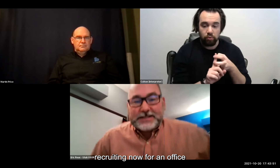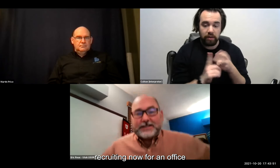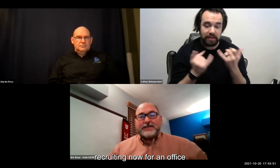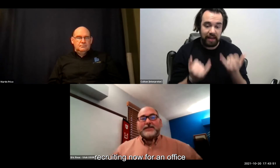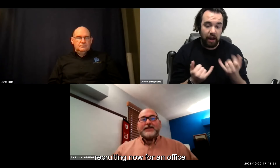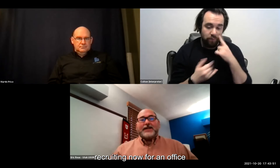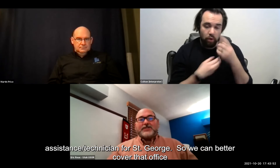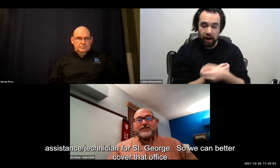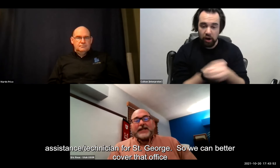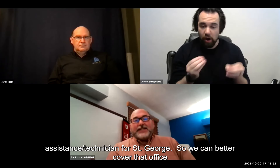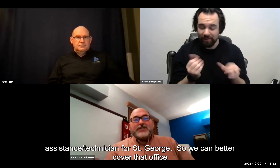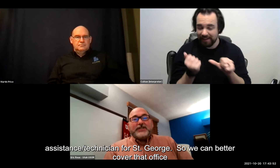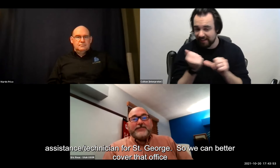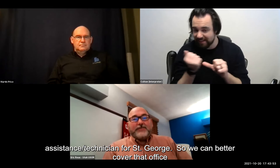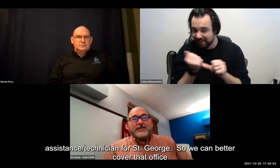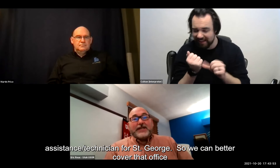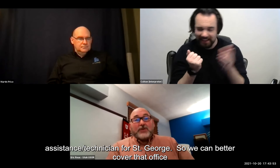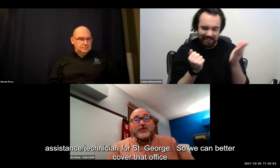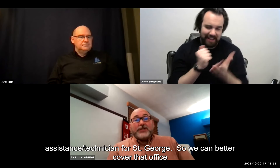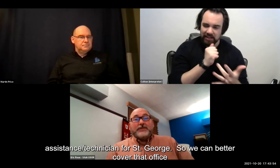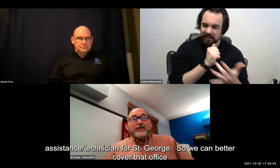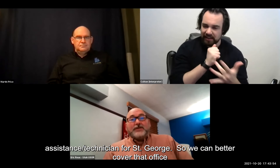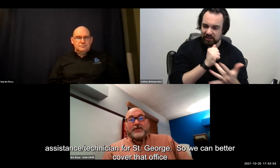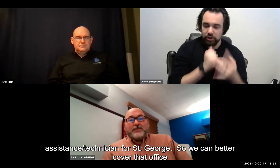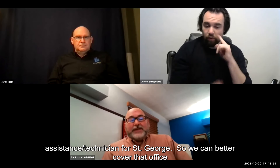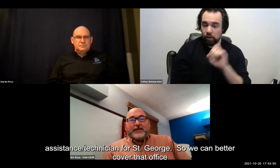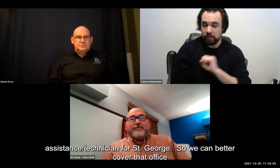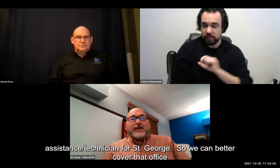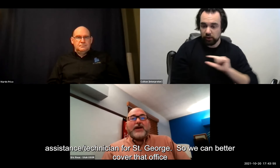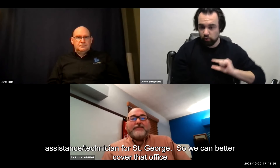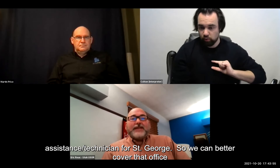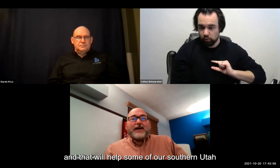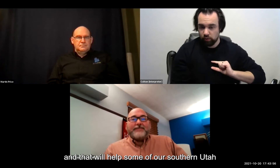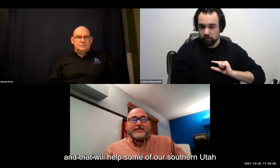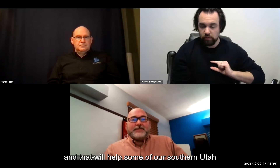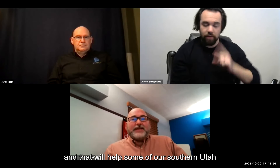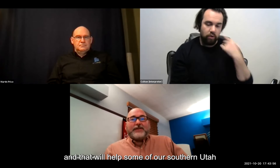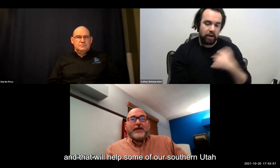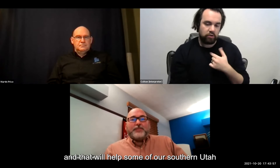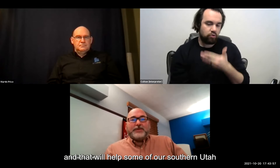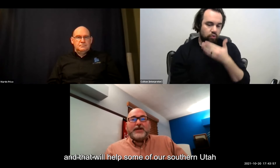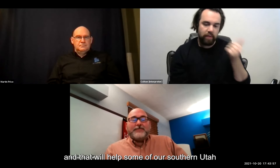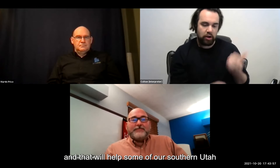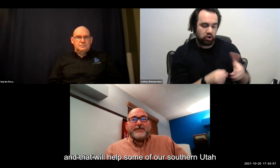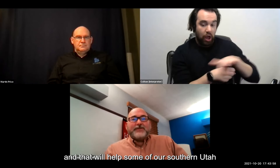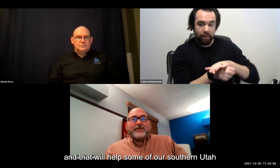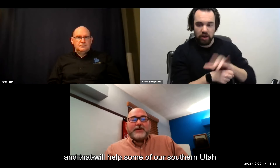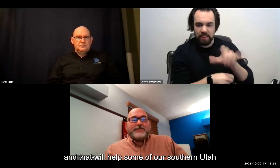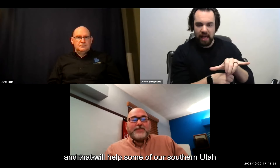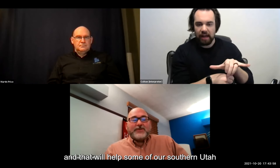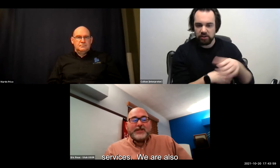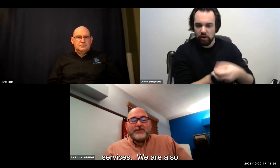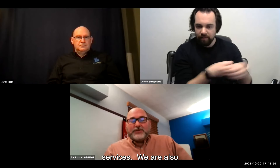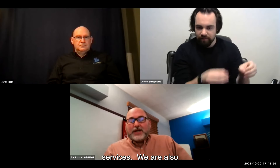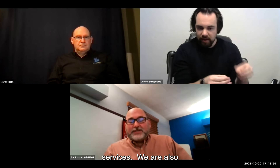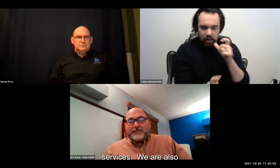office assistant / technician for St. George, so we can better cover that office, and that'll help some of